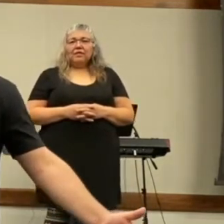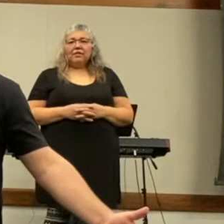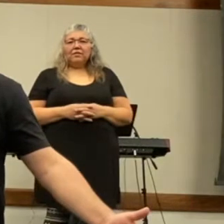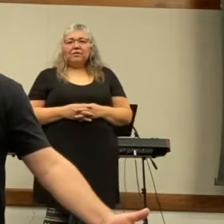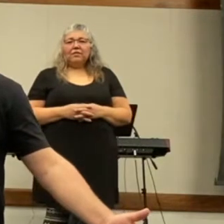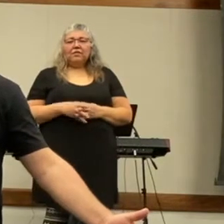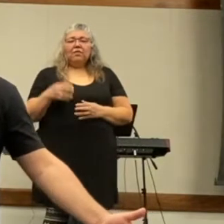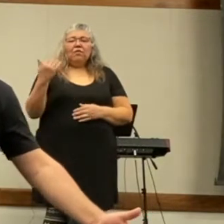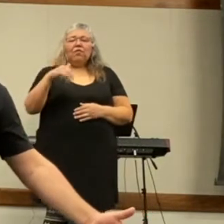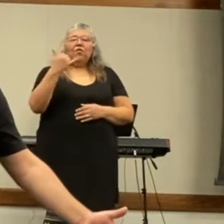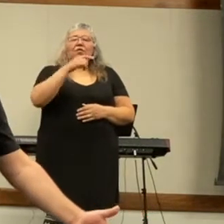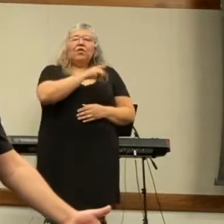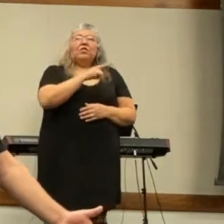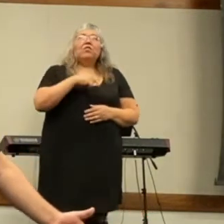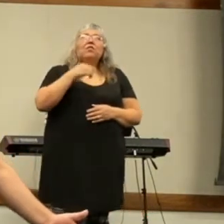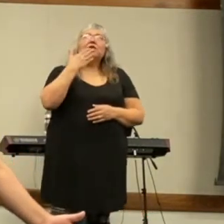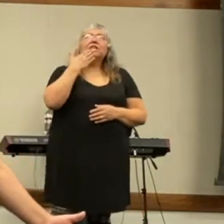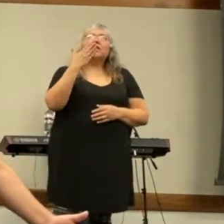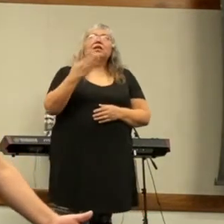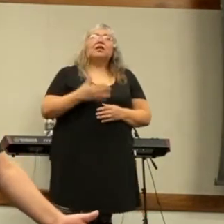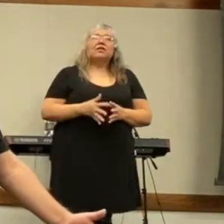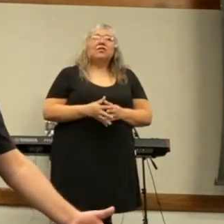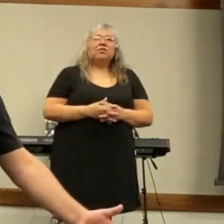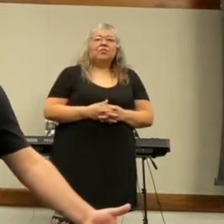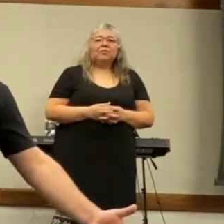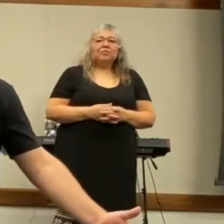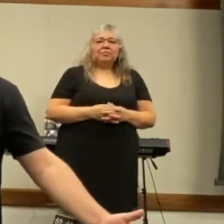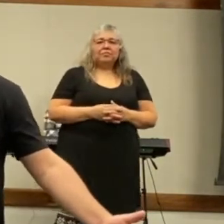Oh, Lord, thank you.